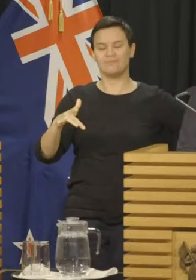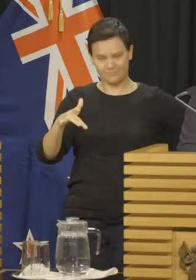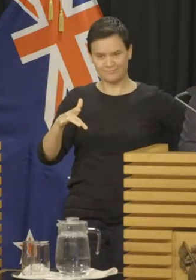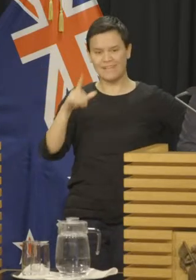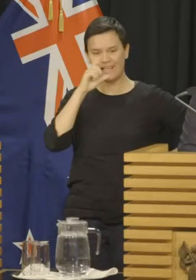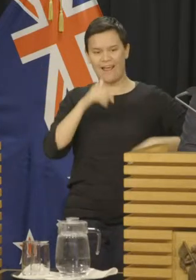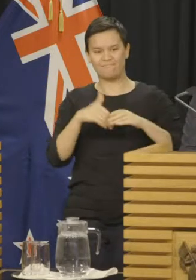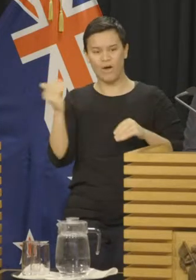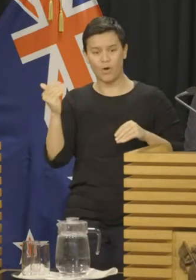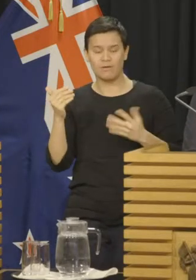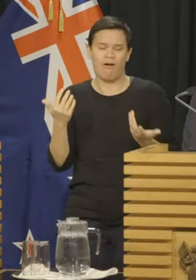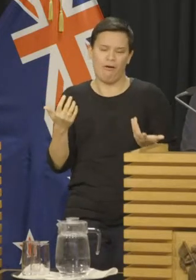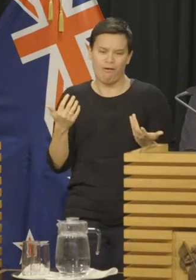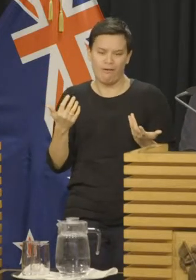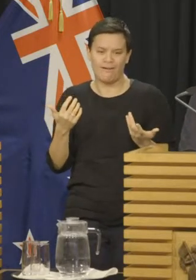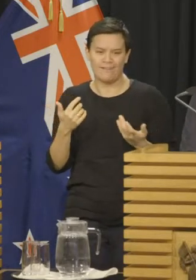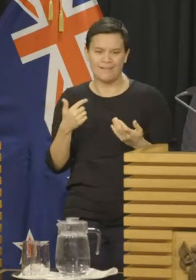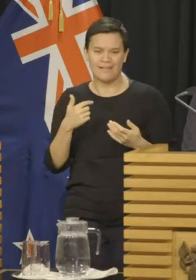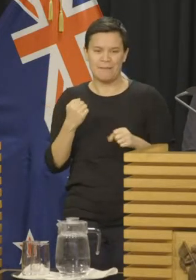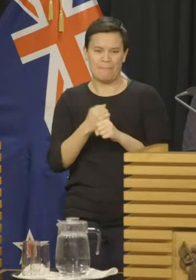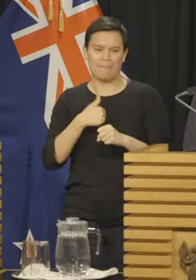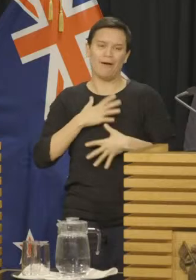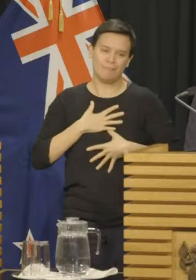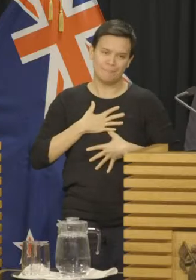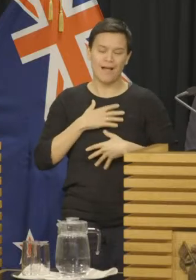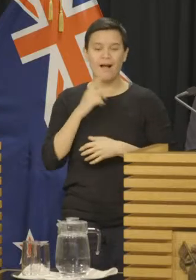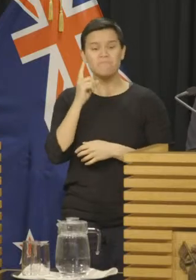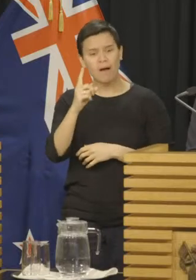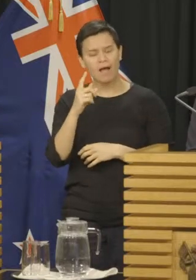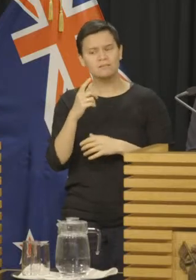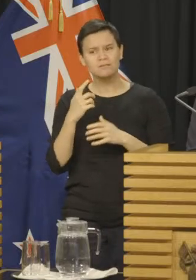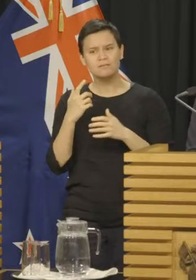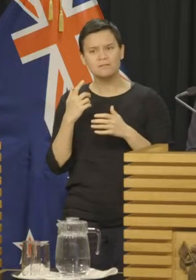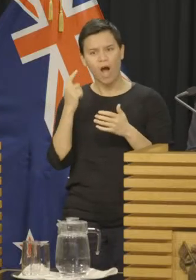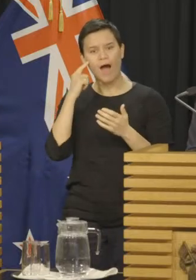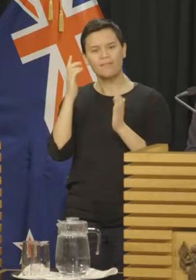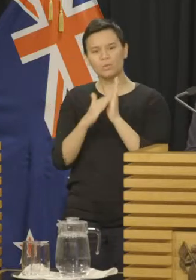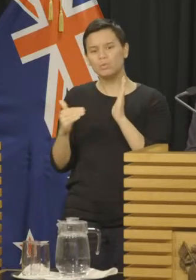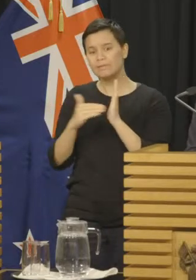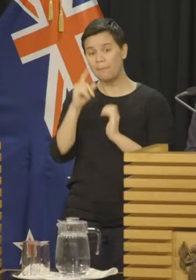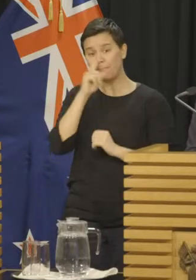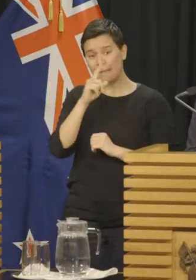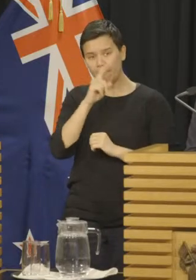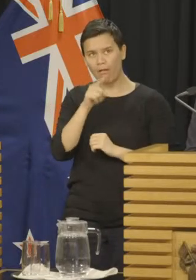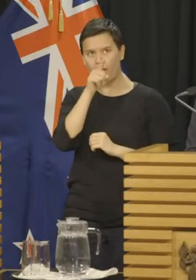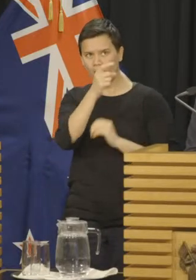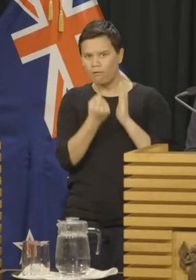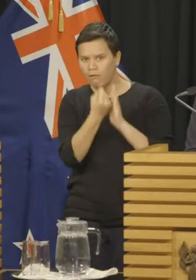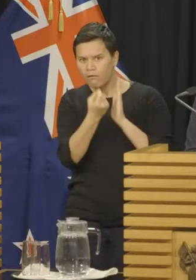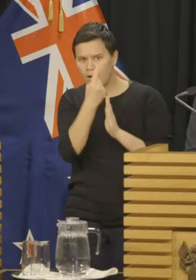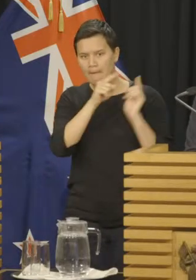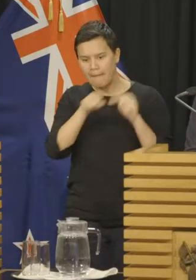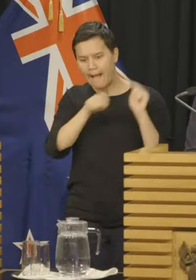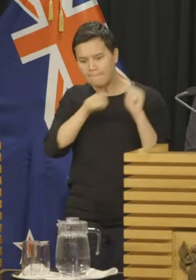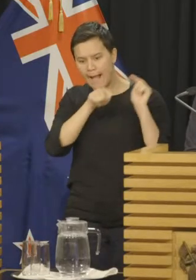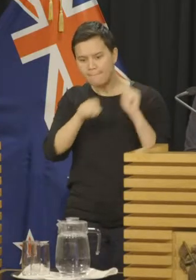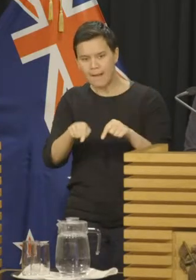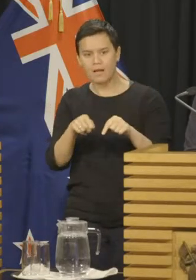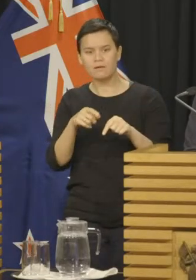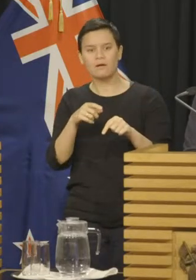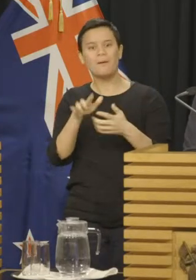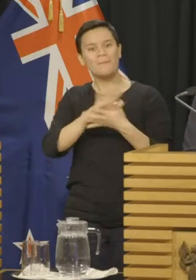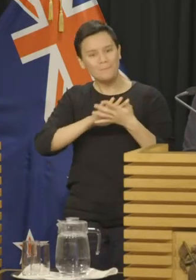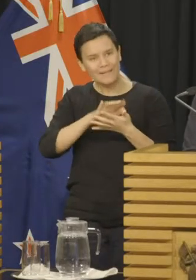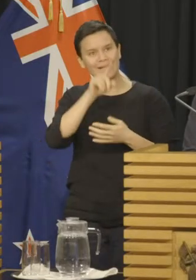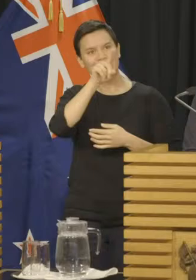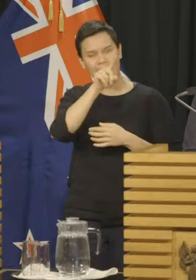cycle. But I'm not sure that I think it's probably more the fact that New Zealanders who do frequently come back are maintaining that connection and therefore maintain the